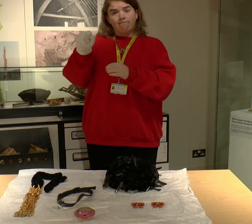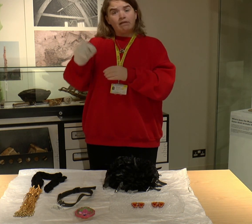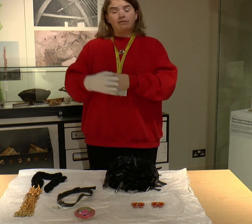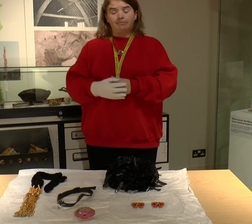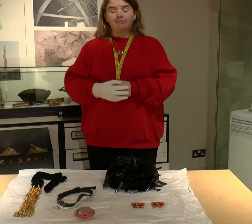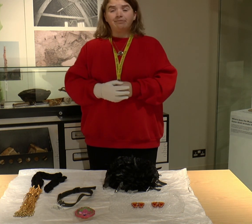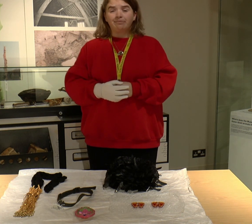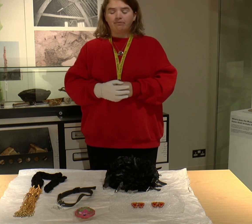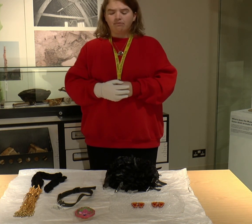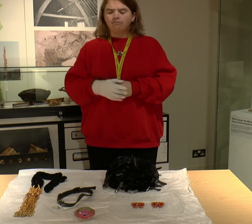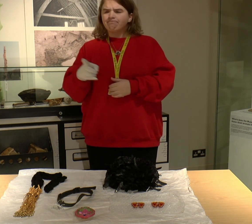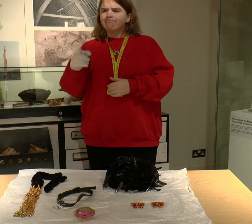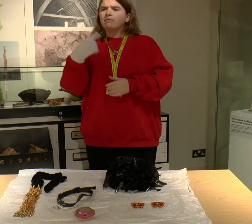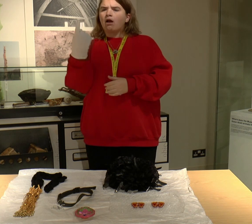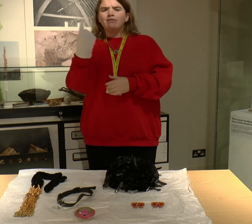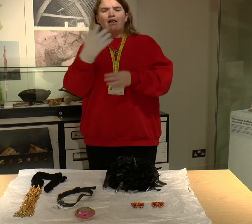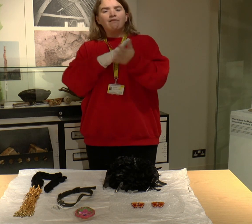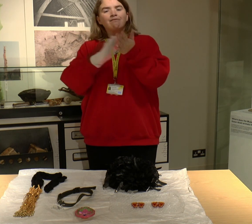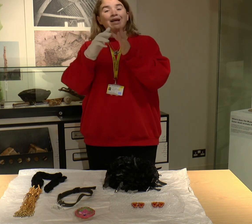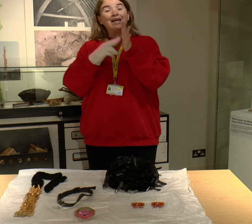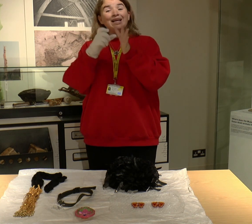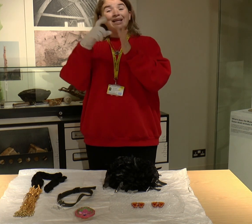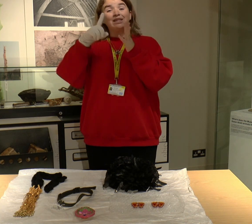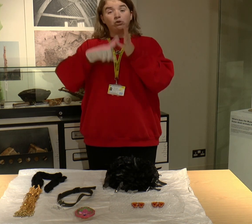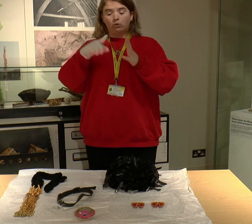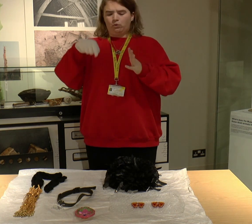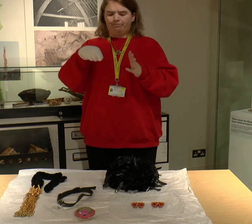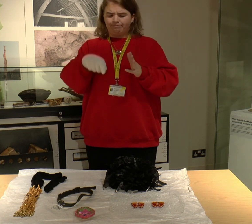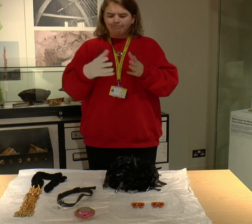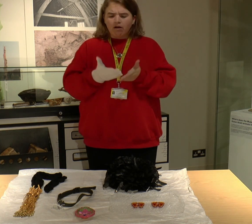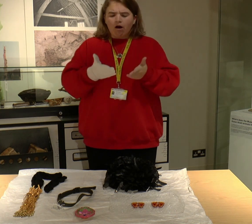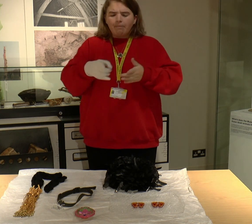Buckinghamshire. The lady herself is a Hindu.